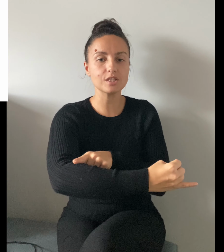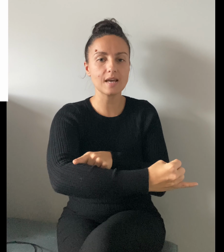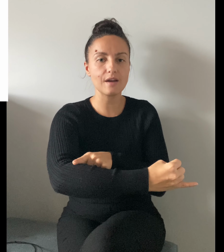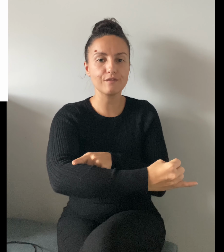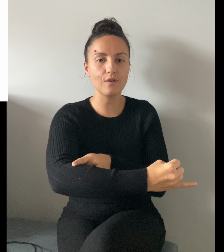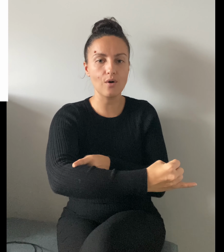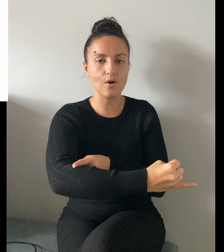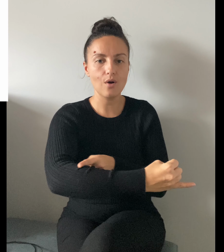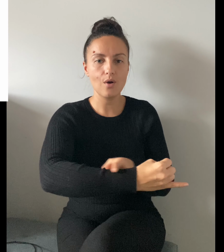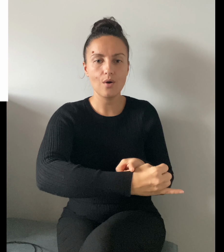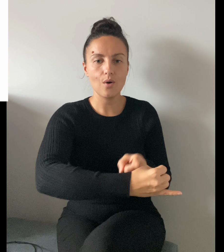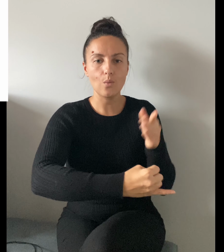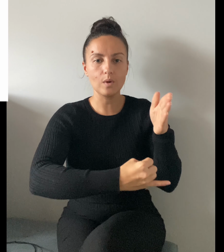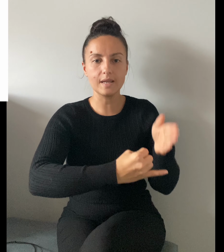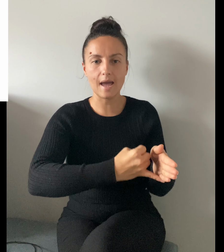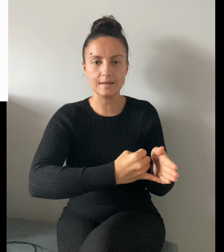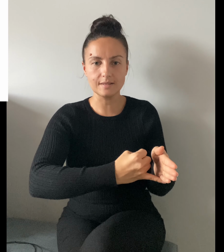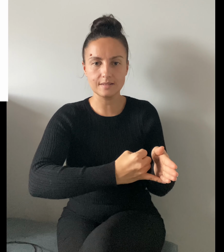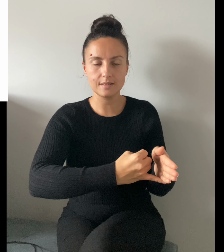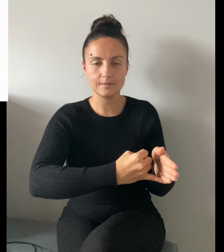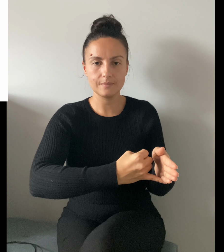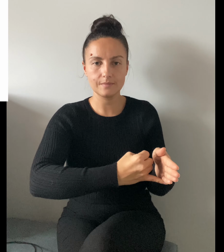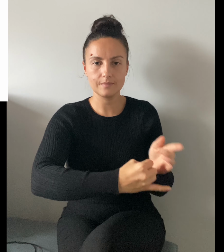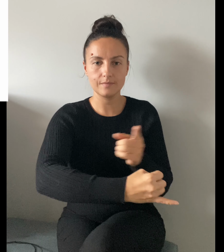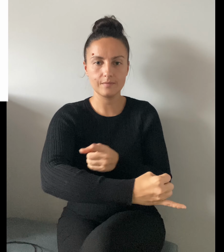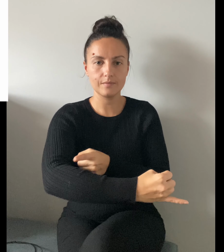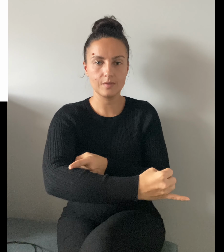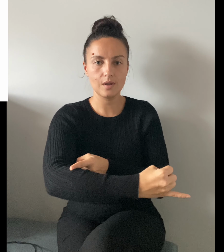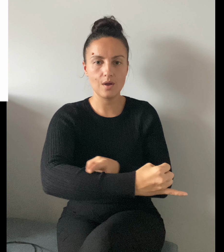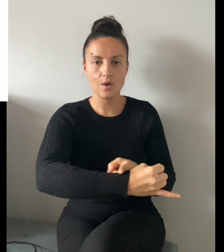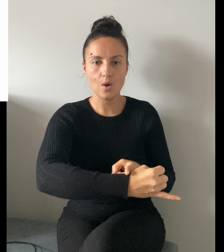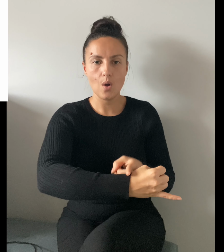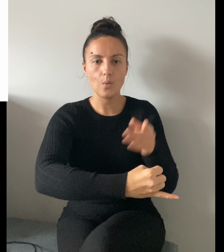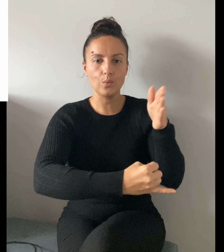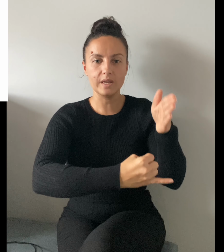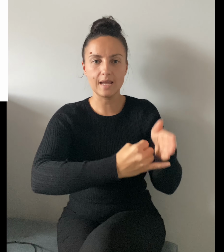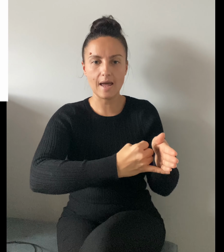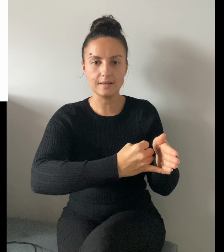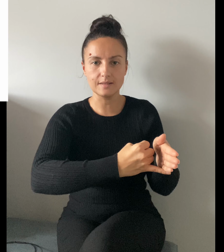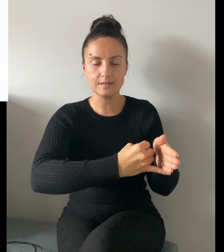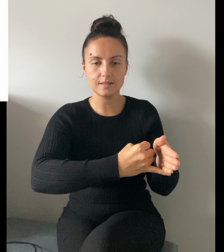sign for weekend. Weekend.